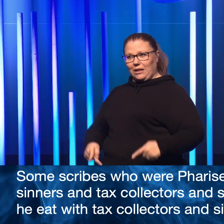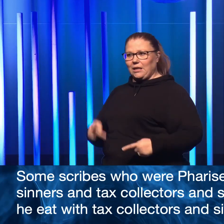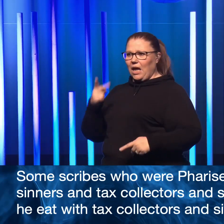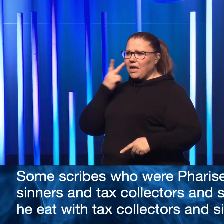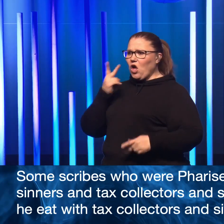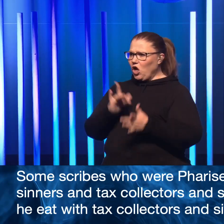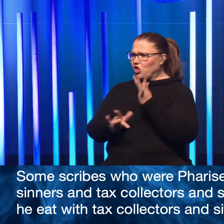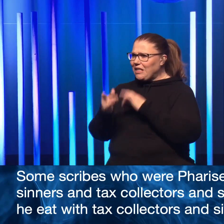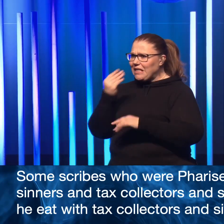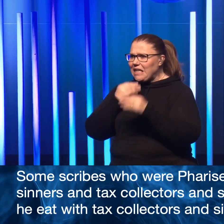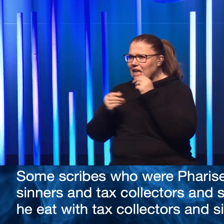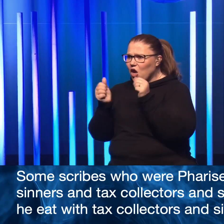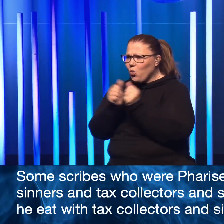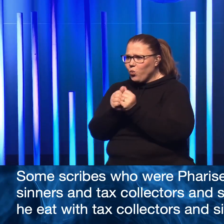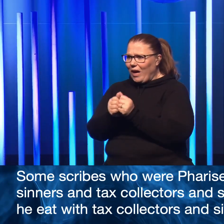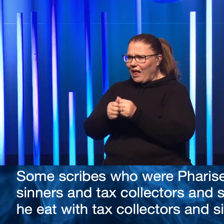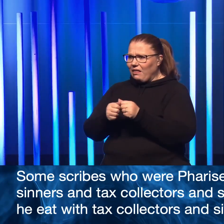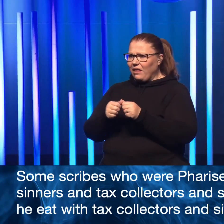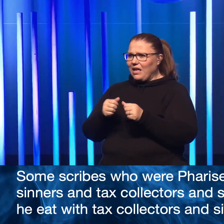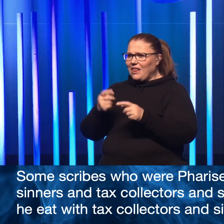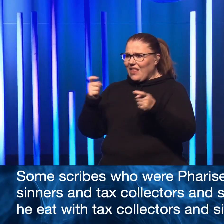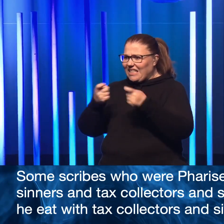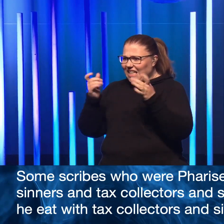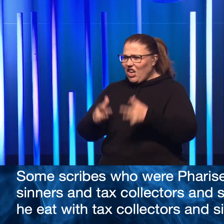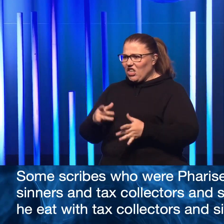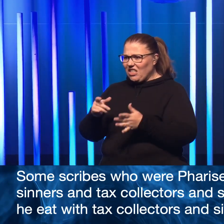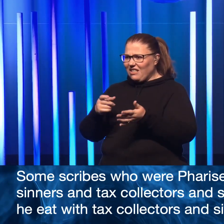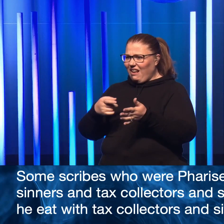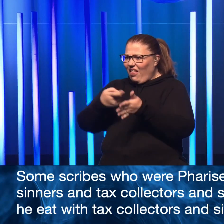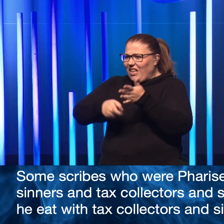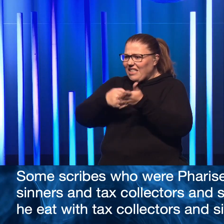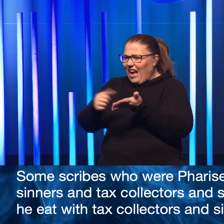tax collectors, the tax farmers, right? Those people.